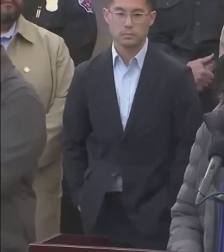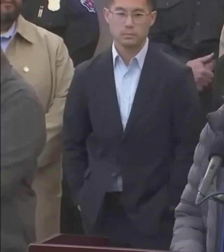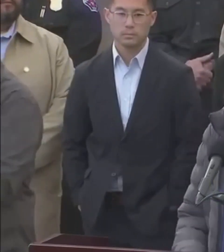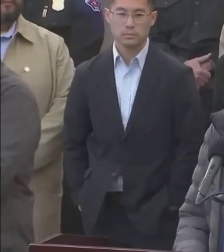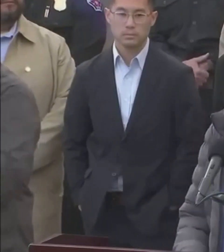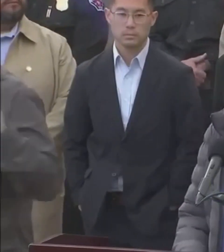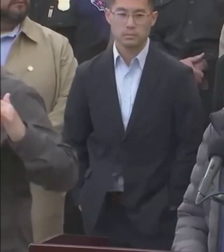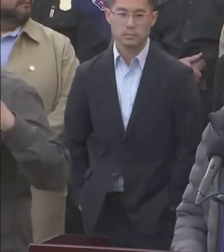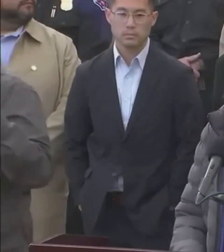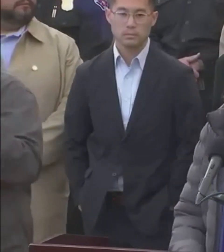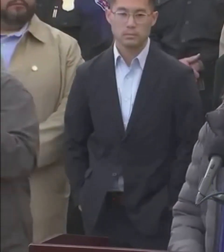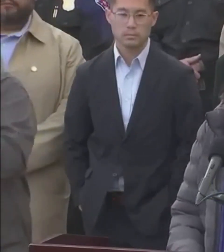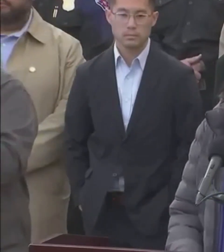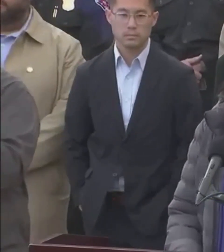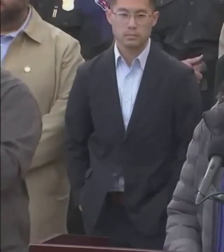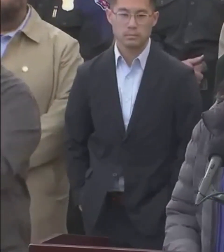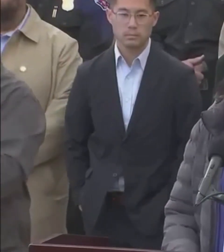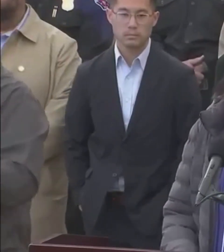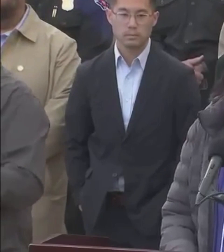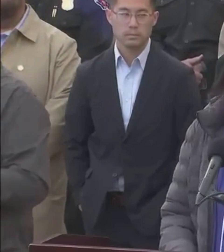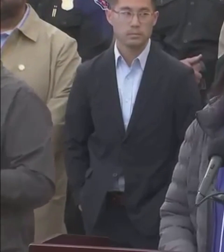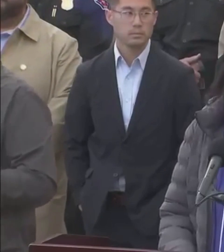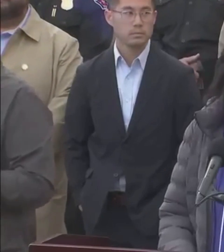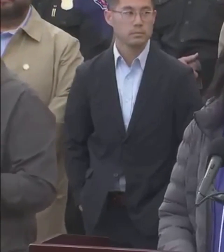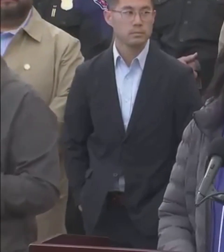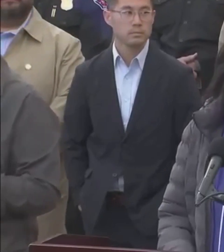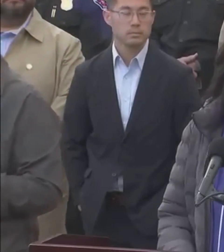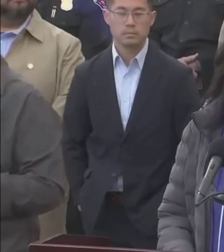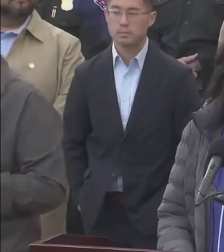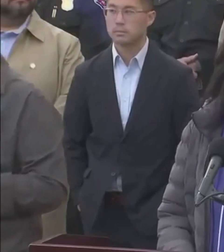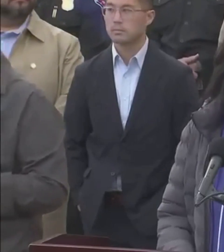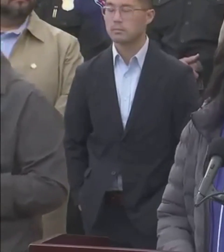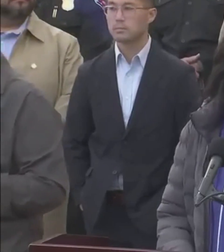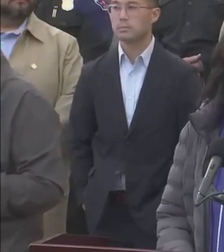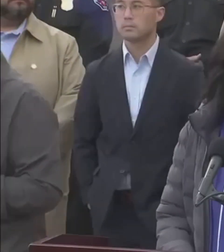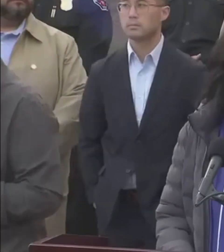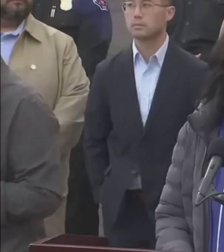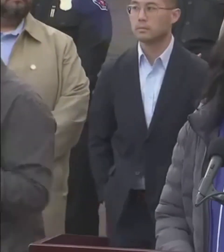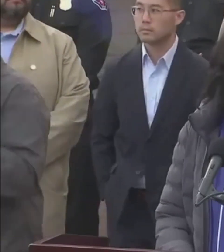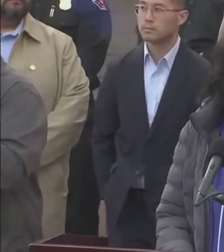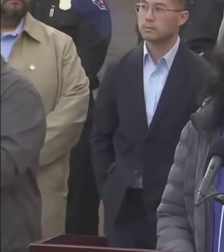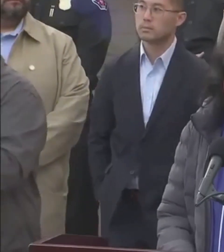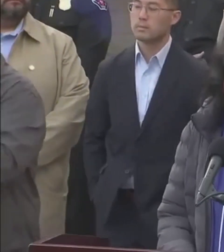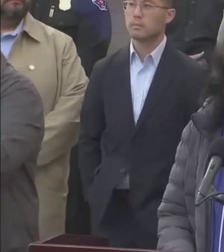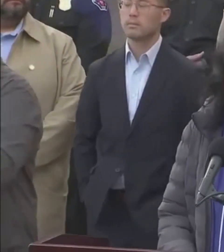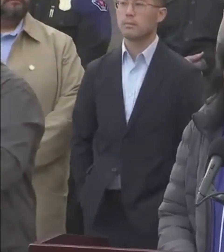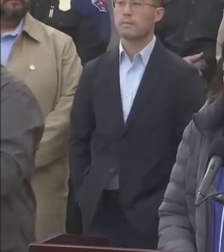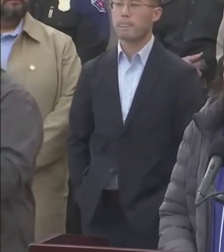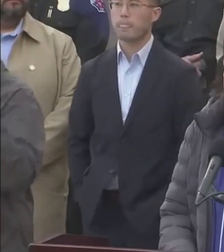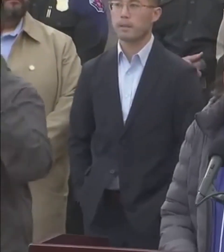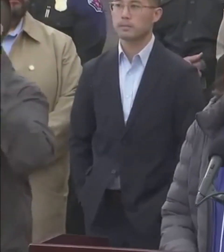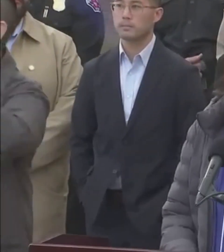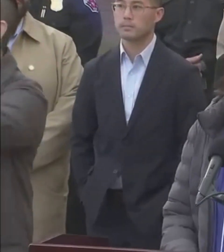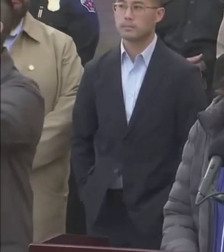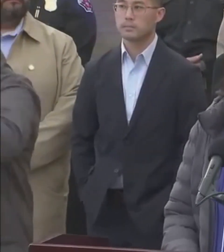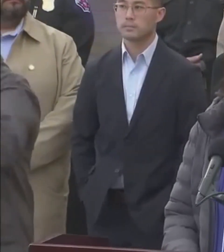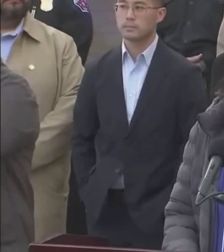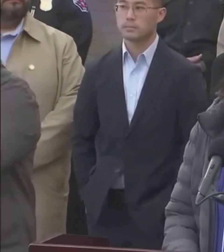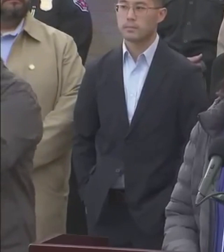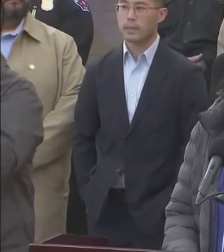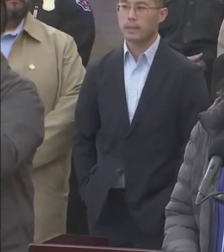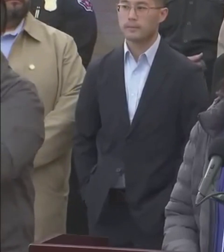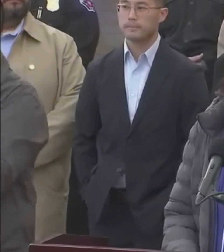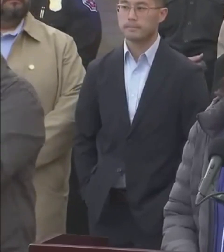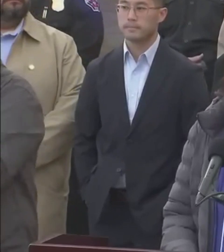family, companions, and friends and family, not dreading firearm viciousness." Beverly Hill Mayor Lily Boss: "Awakening to